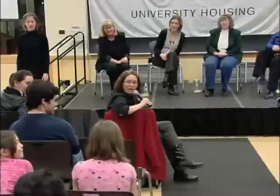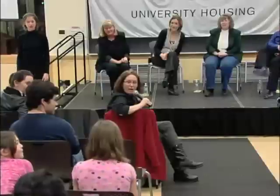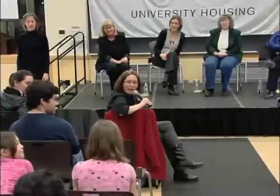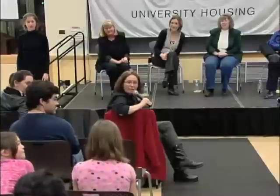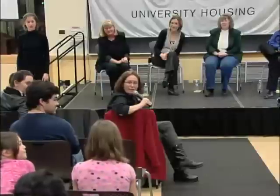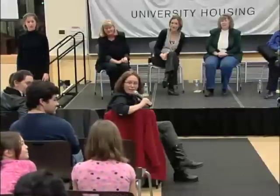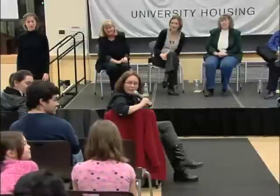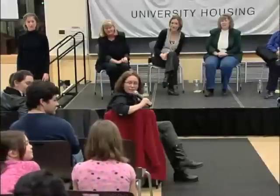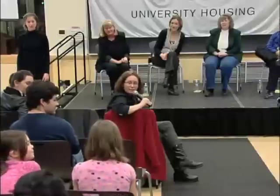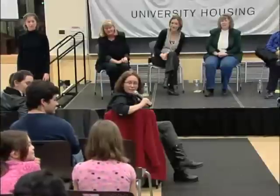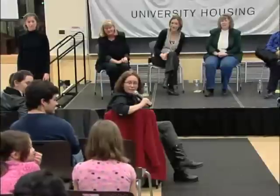And then